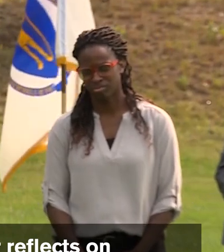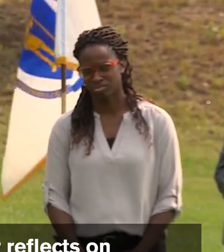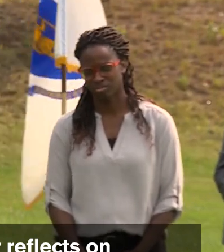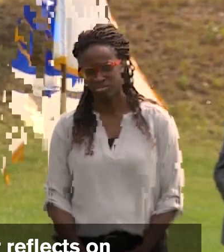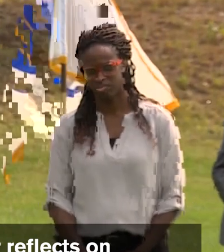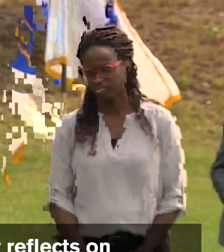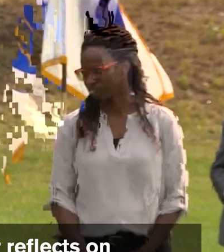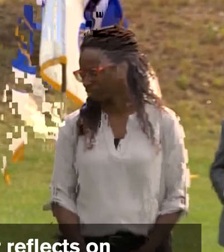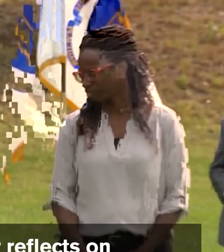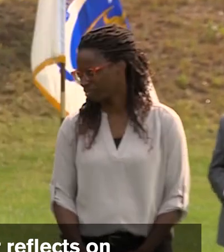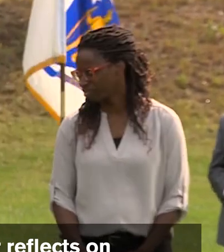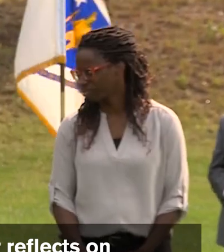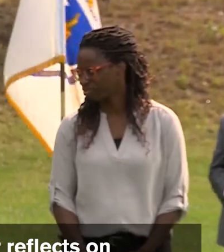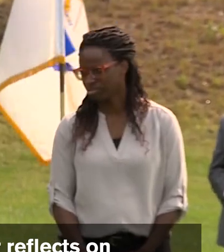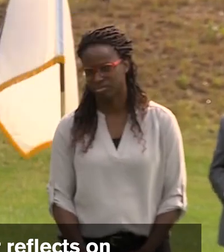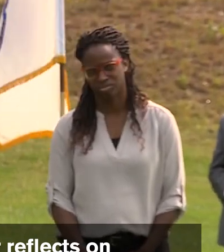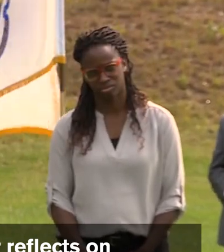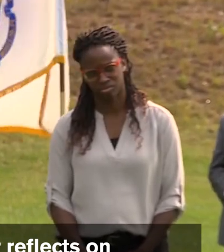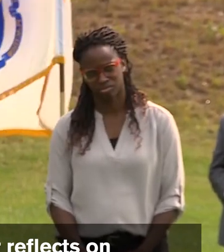You know,